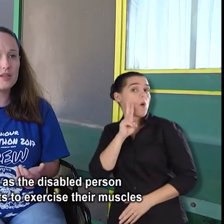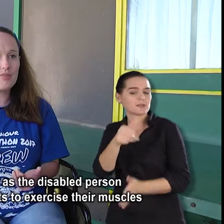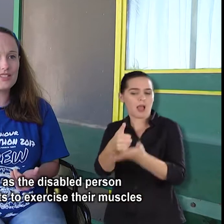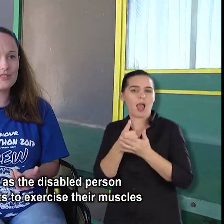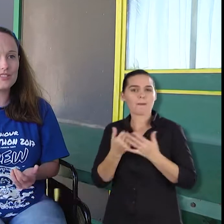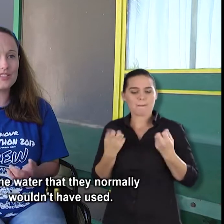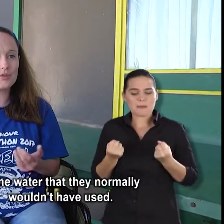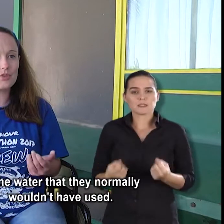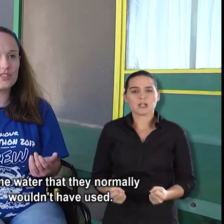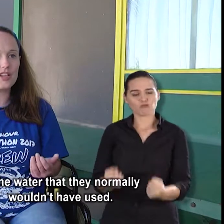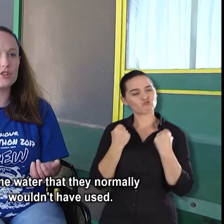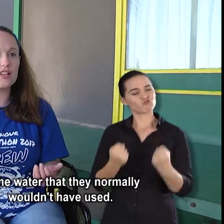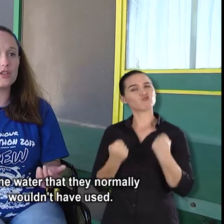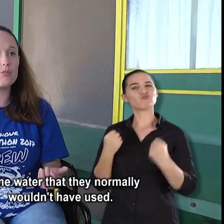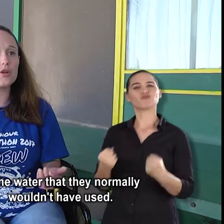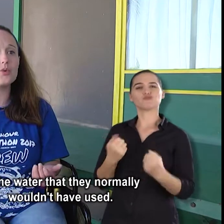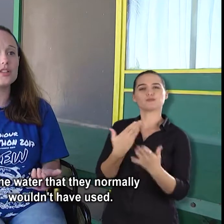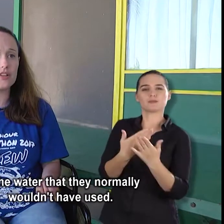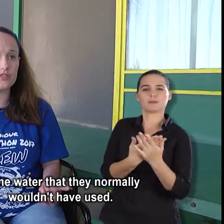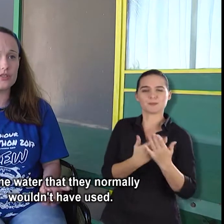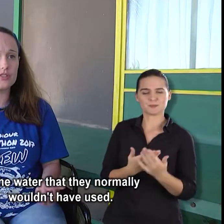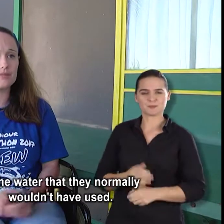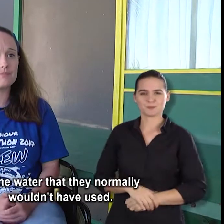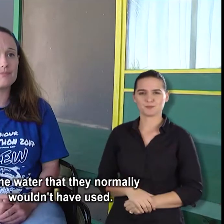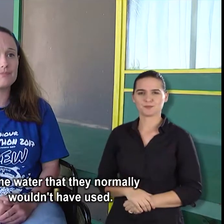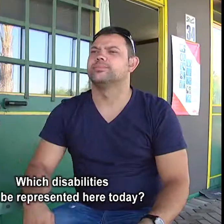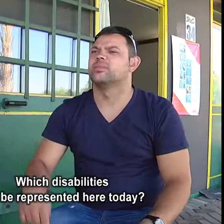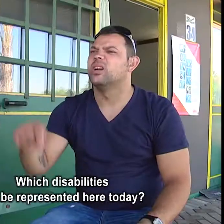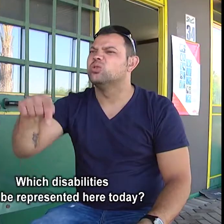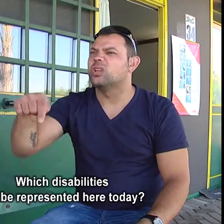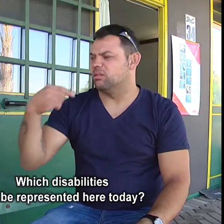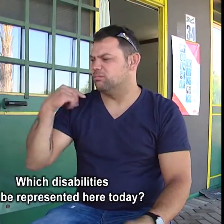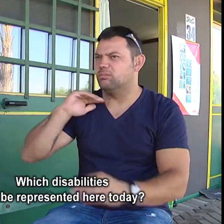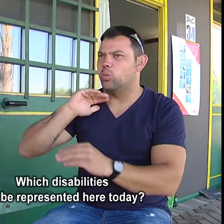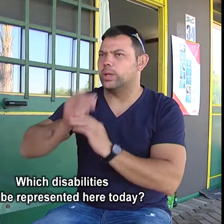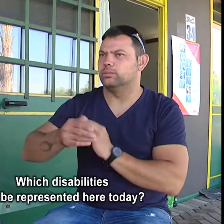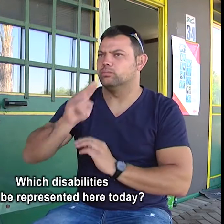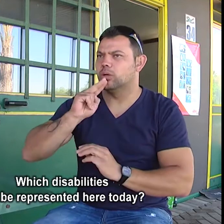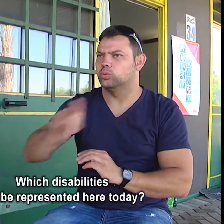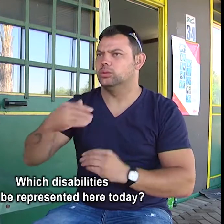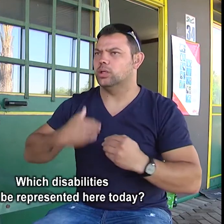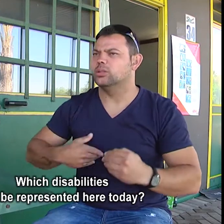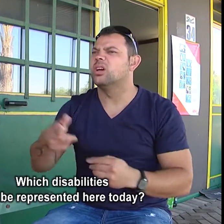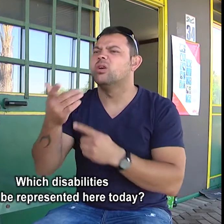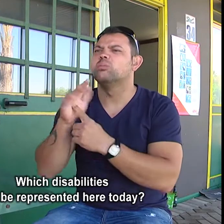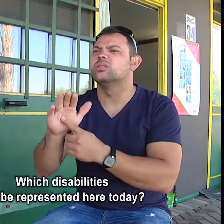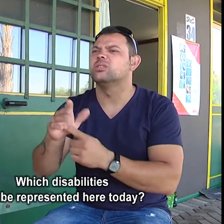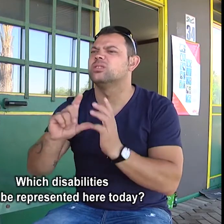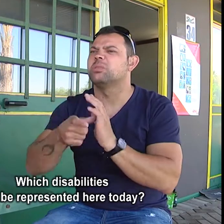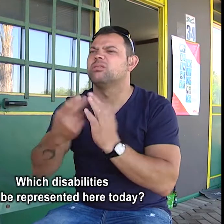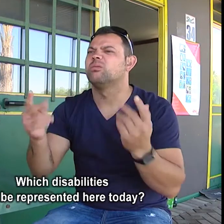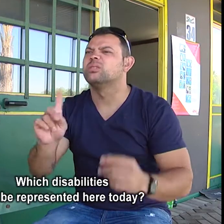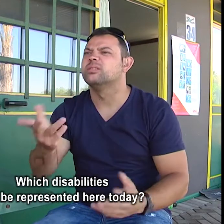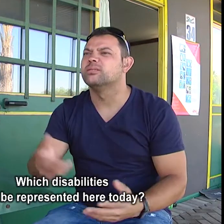exercise their muscles in the water that they normally wouldn't have used. Which disabilities will be represented here